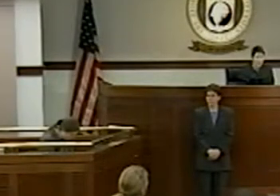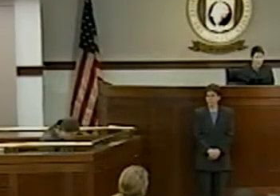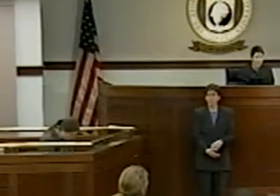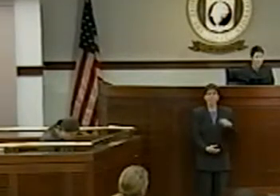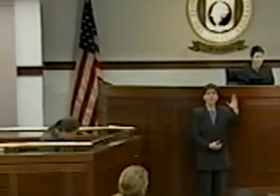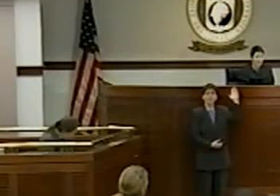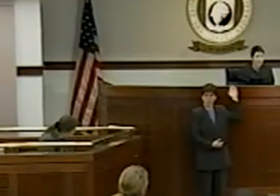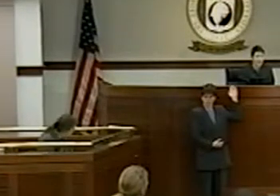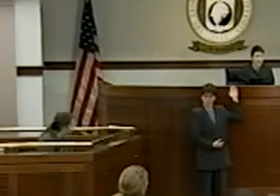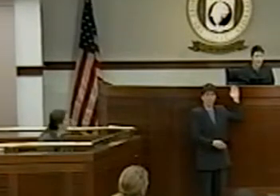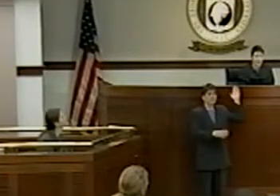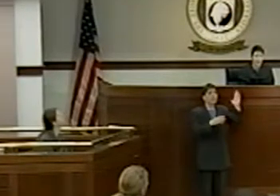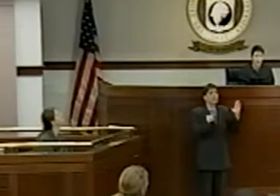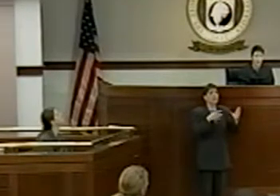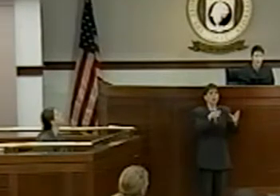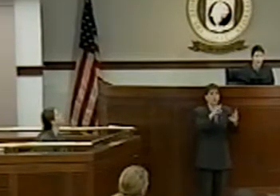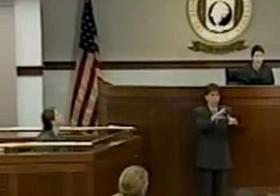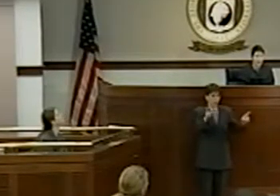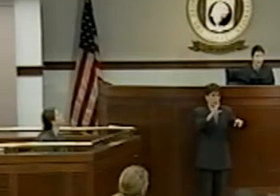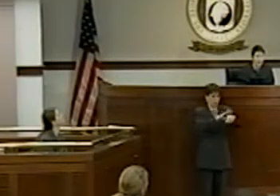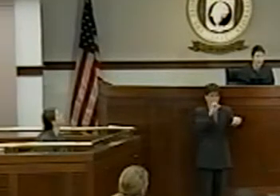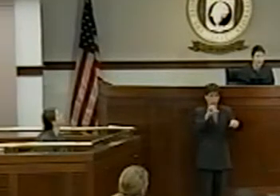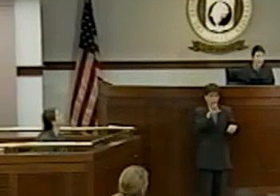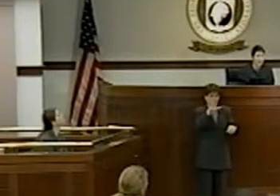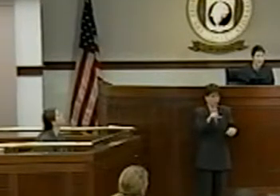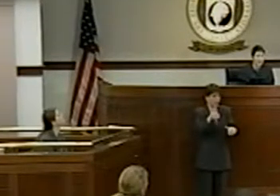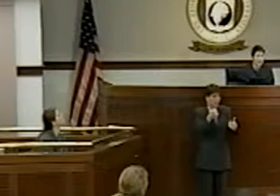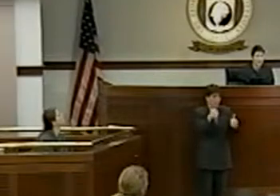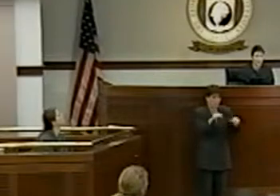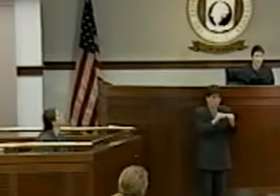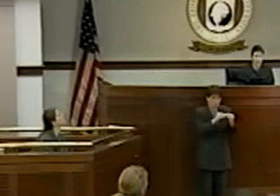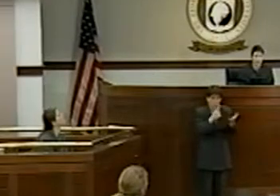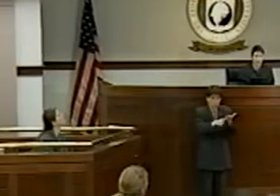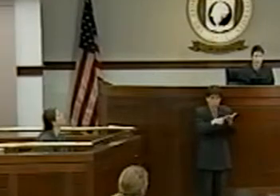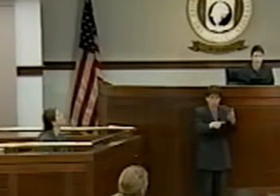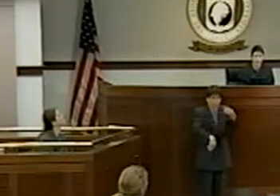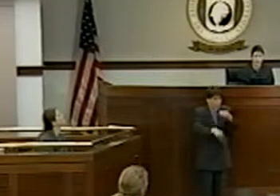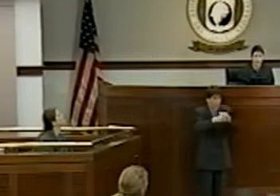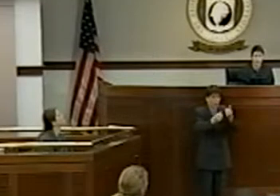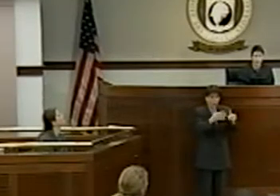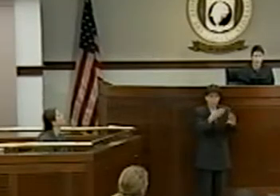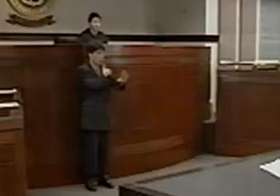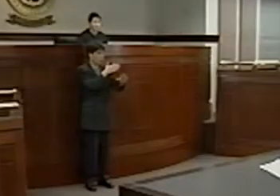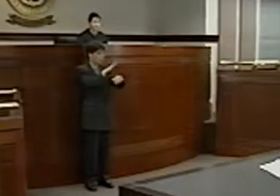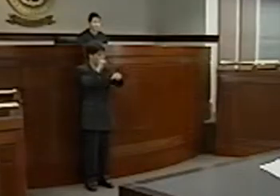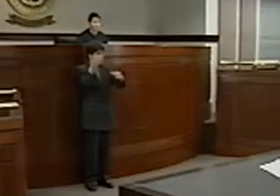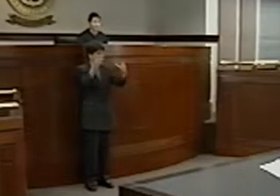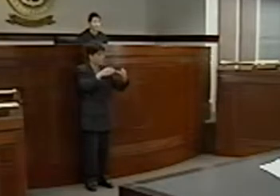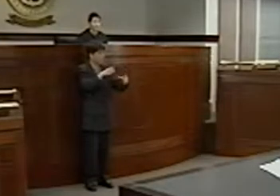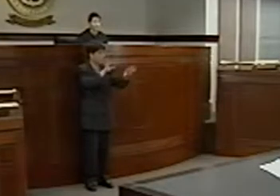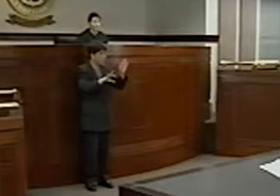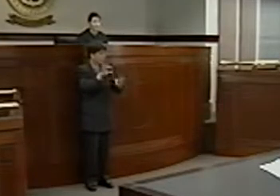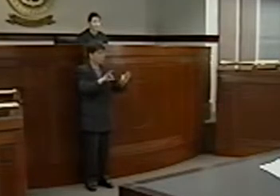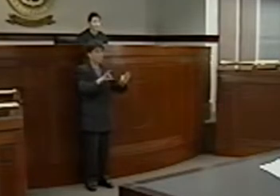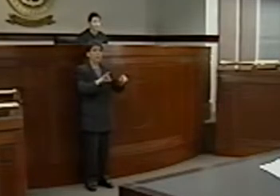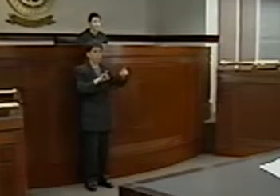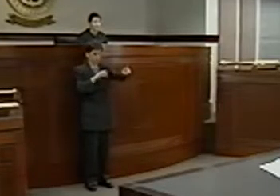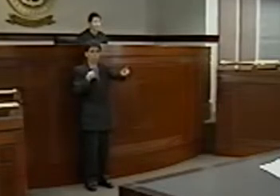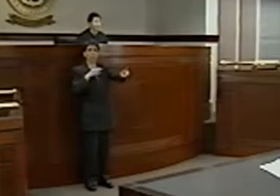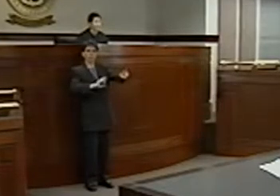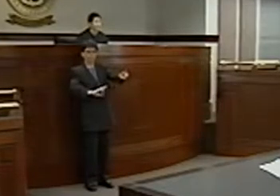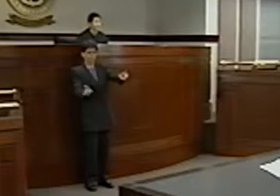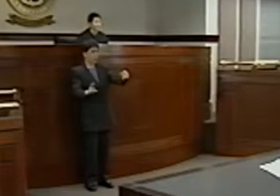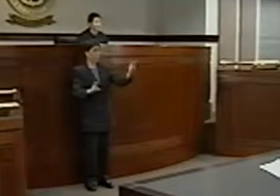Counsel, I think we're ready to begin selecting our jury. Are there any other matters we need to take up before we move on to voir dire? No, Your Honor. The defense is ready to